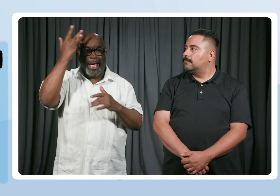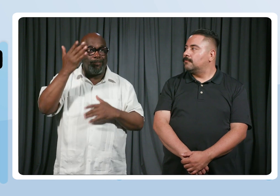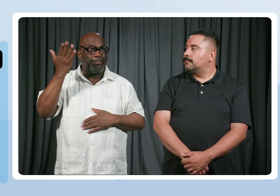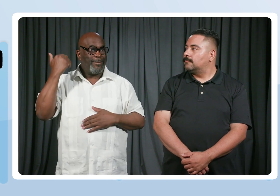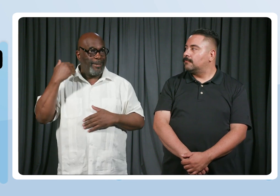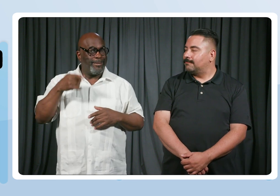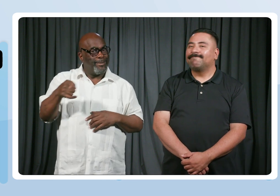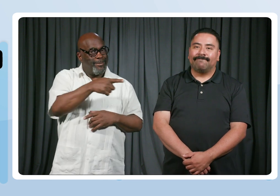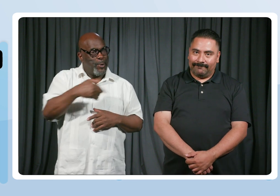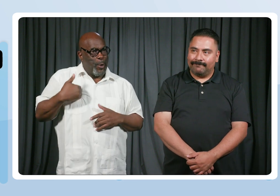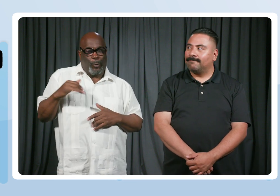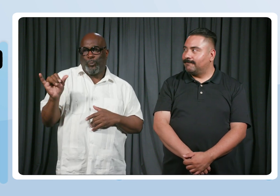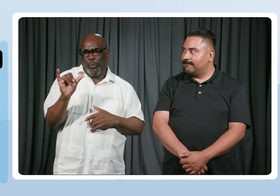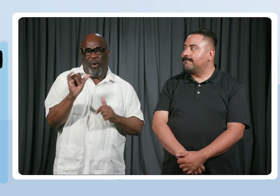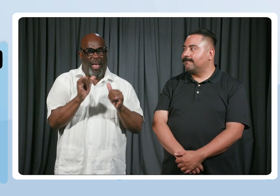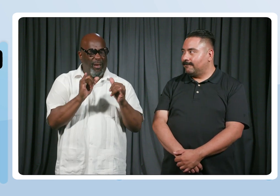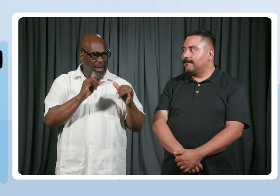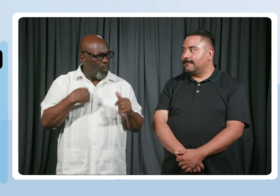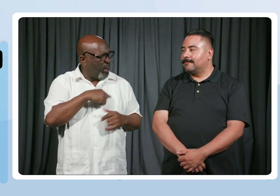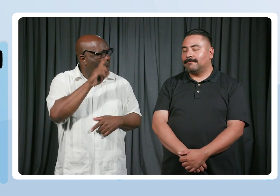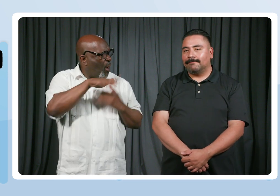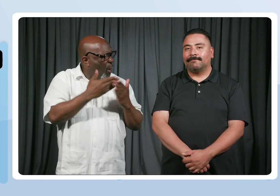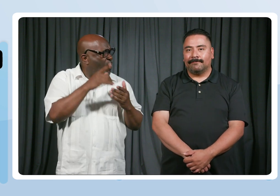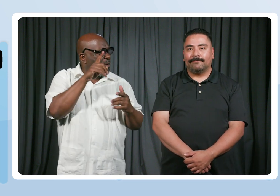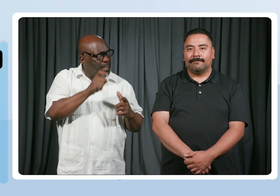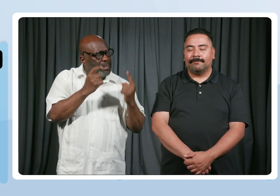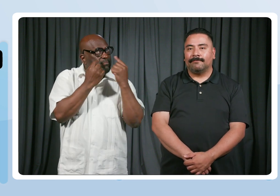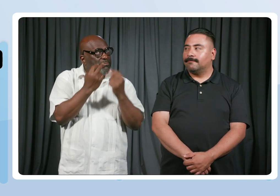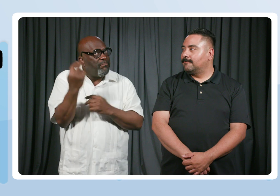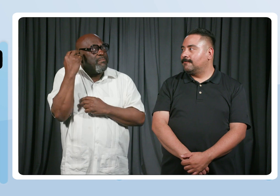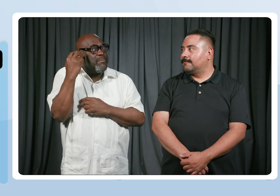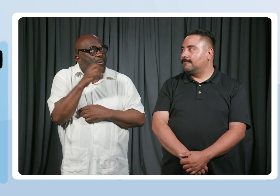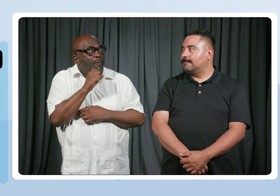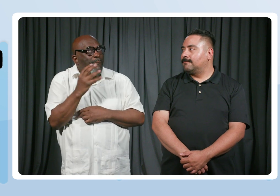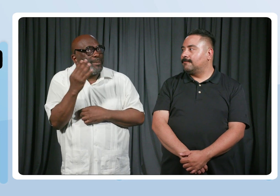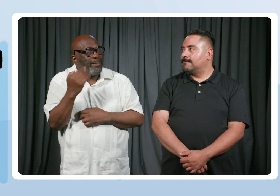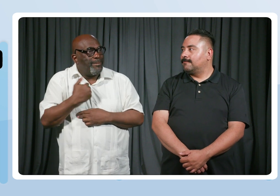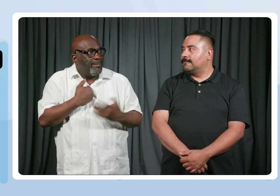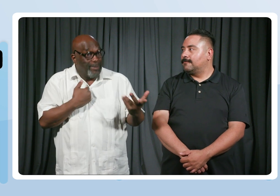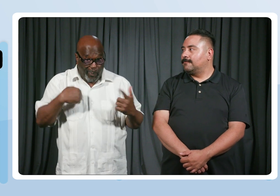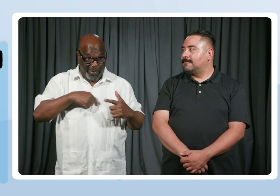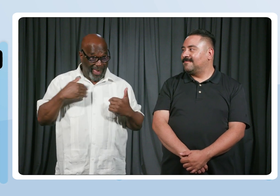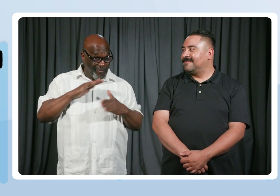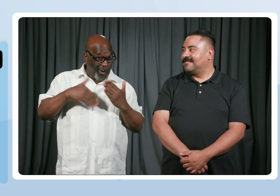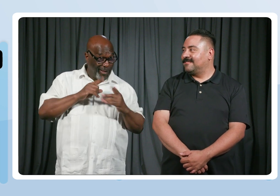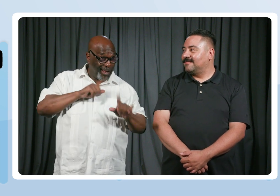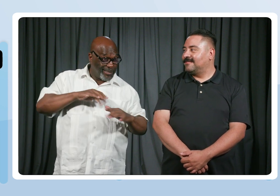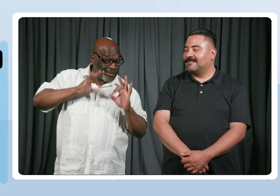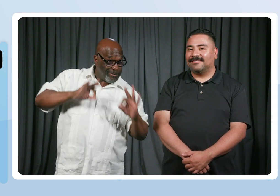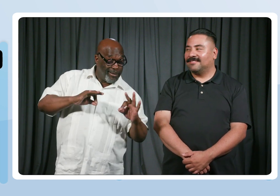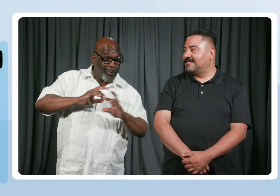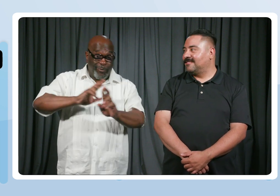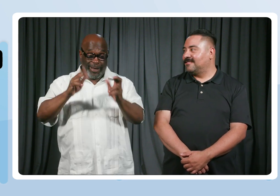I think everyone needs to kind of put themselves back in their own shoes when they were 14. And did you have it all figured out? Did you